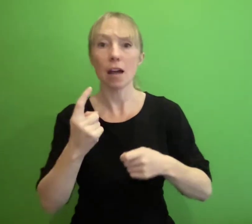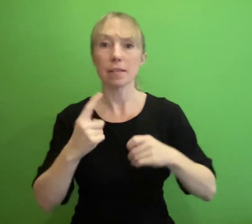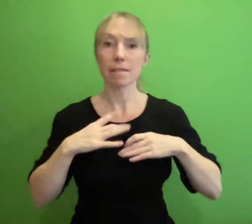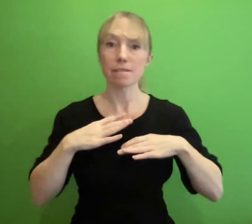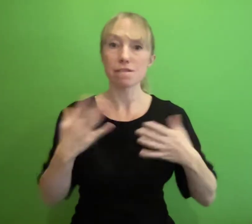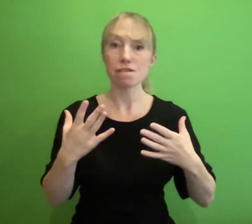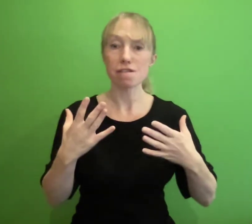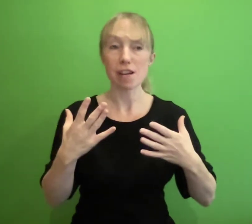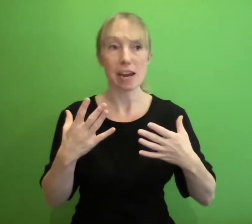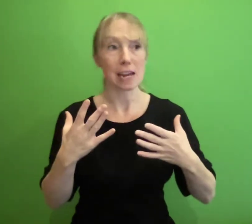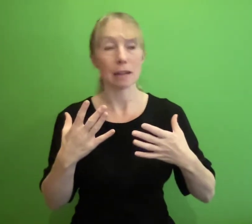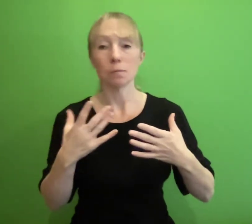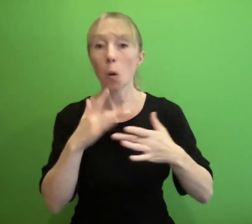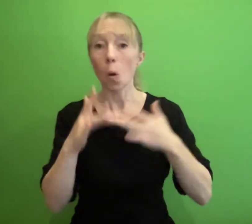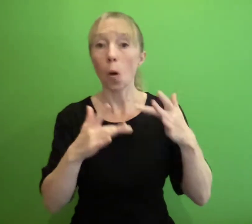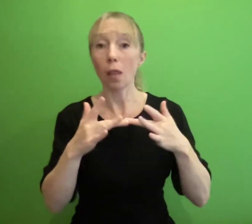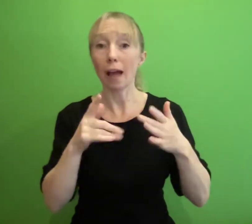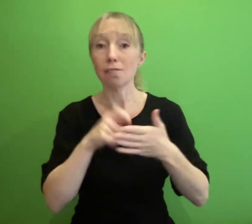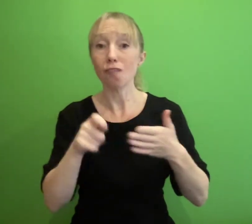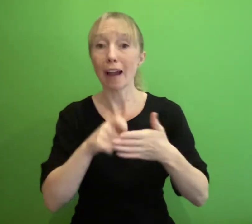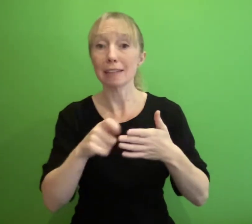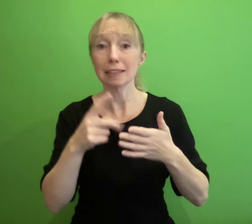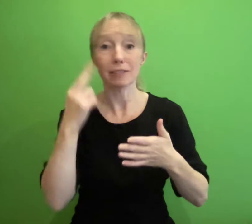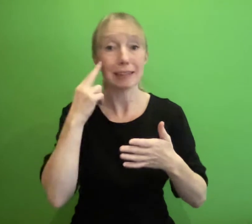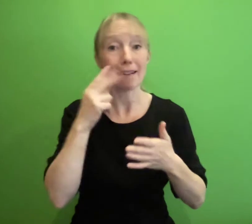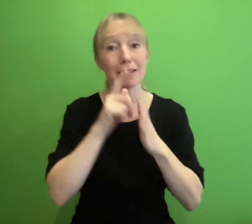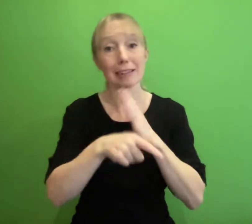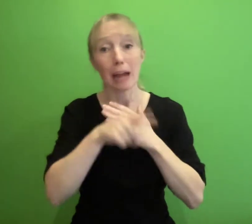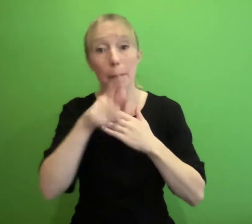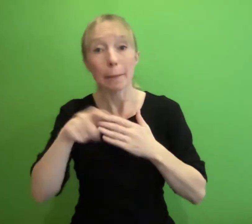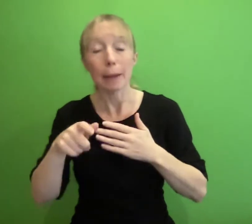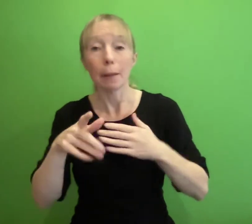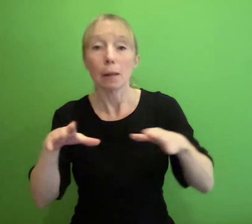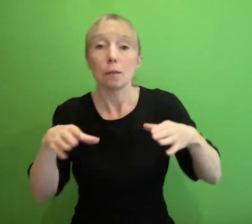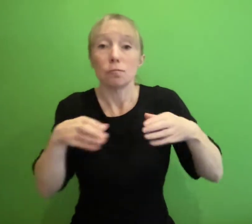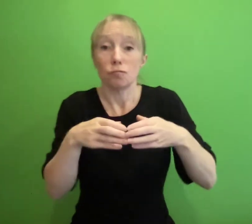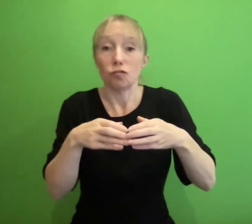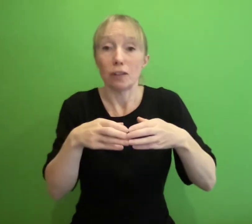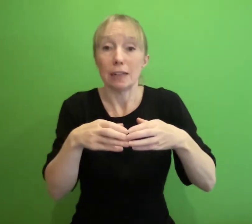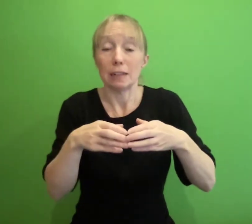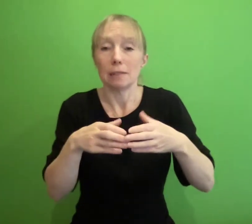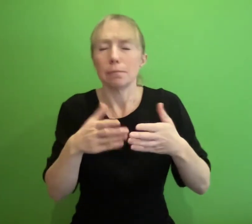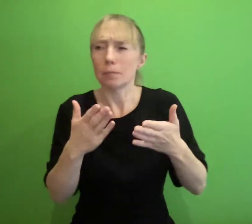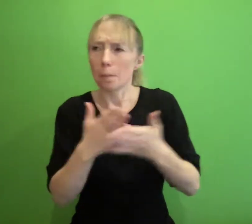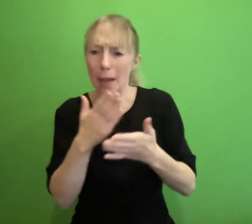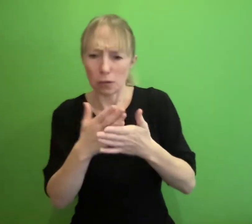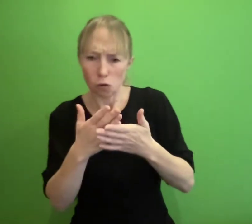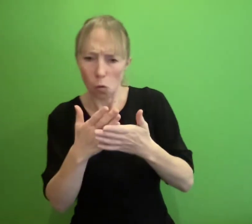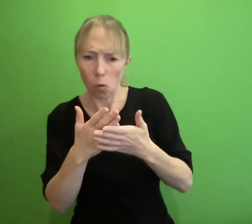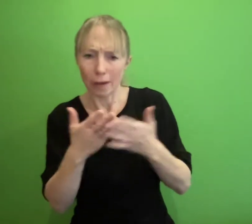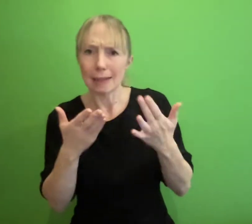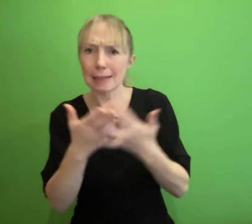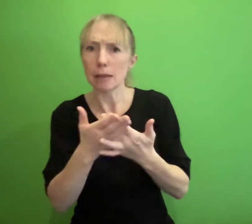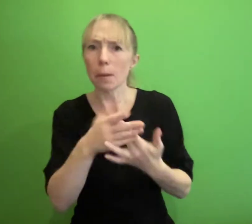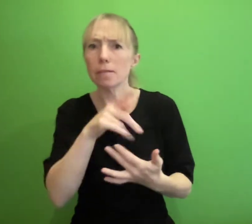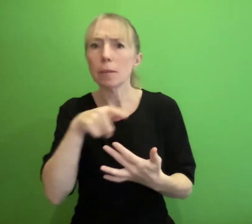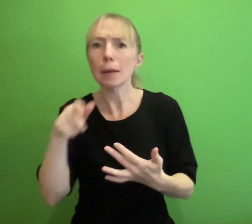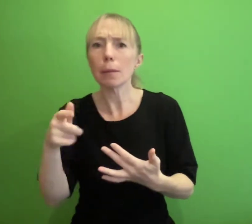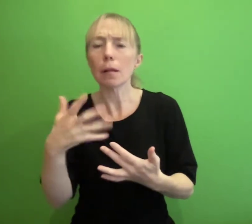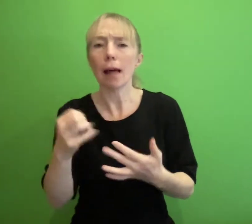UK, with a focus on making it accessible for the participants. The retreat included BSL interpretation